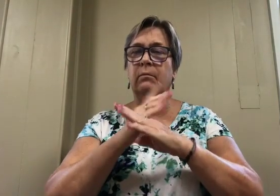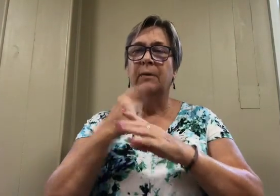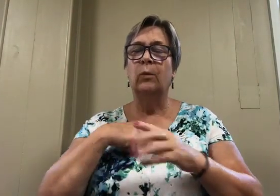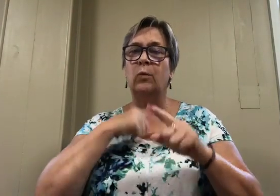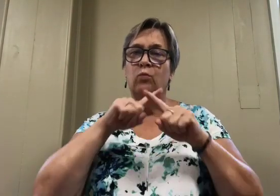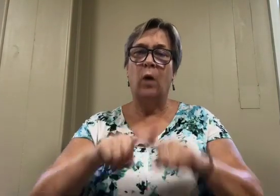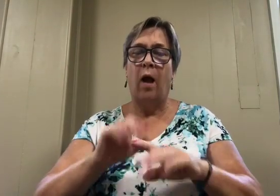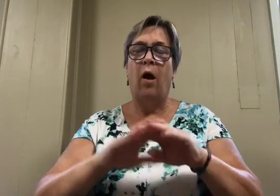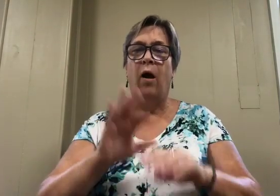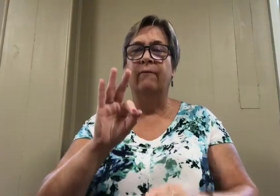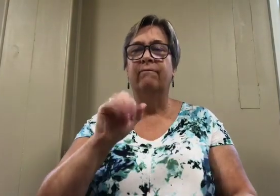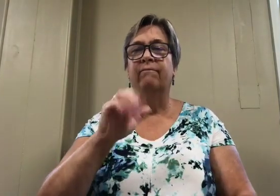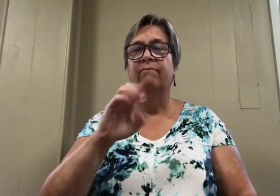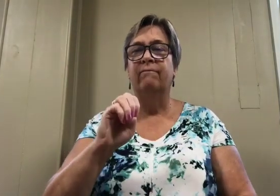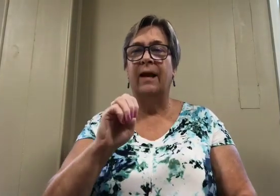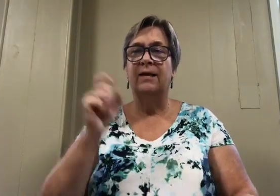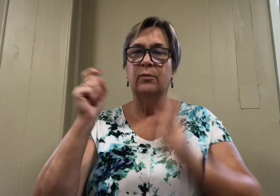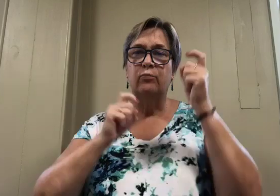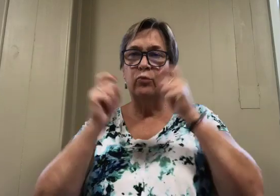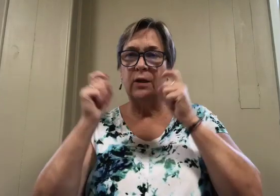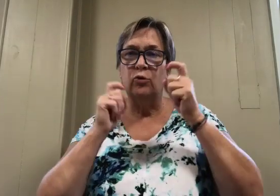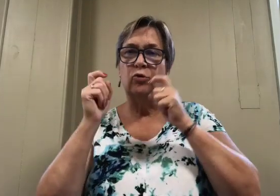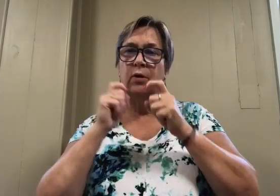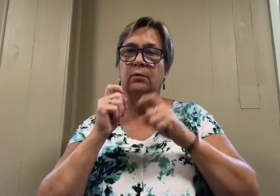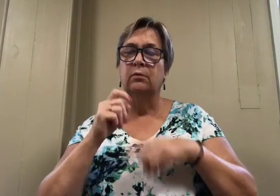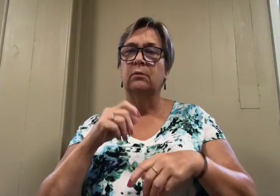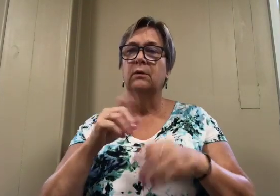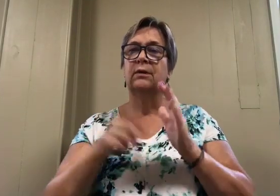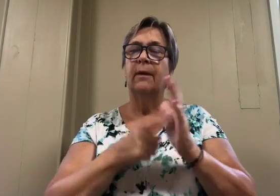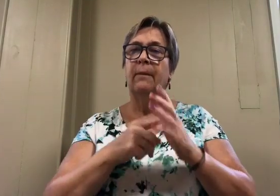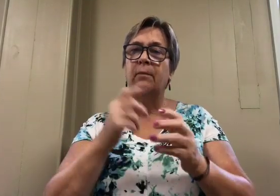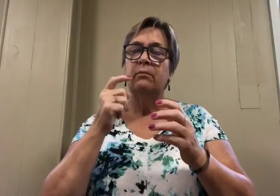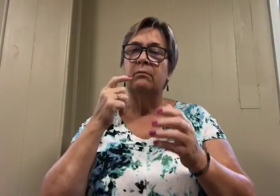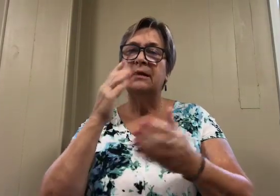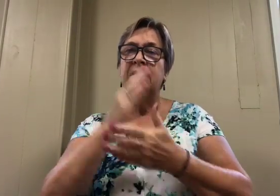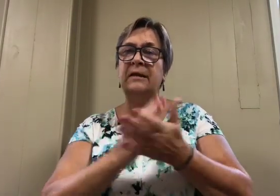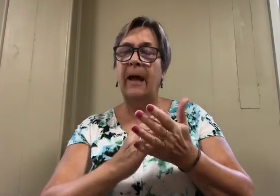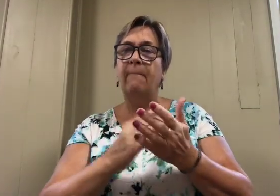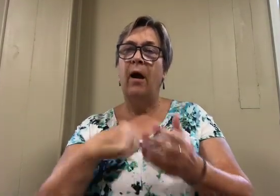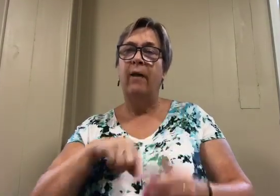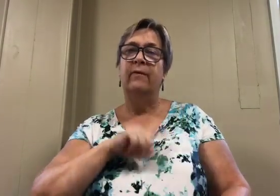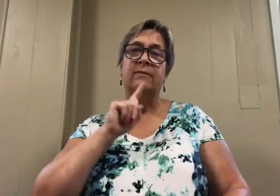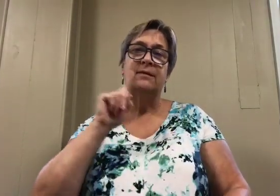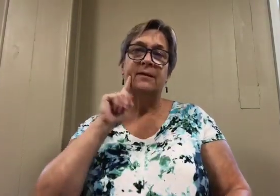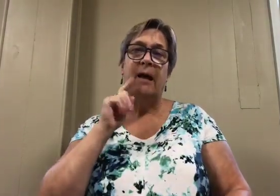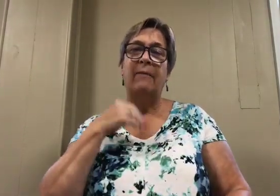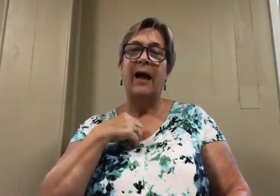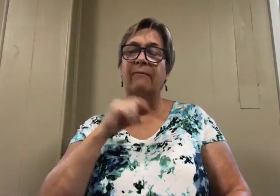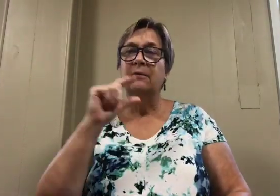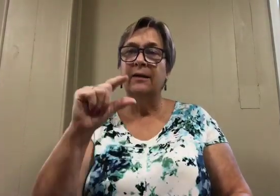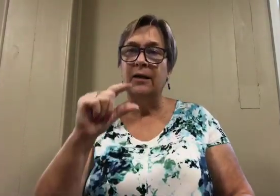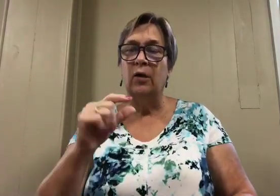We understand that we wanted to be supportive, but for deaf persons, we rely so much on facial